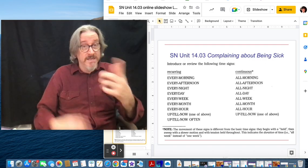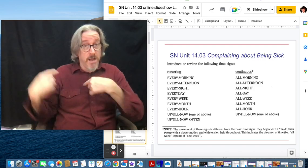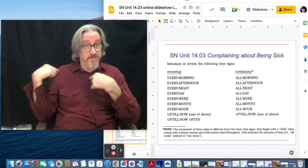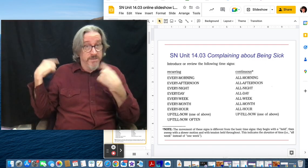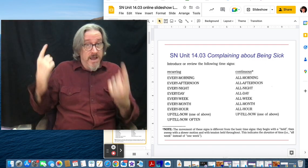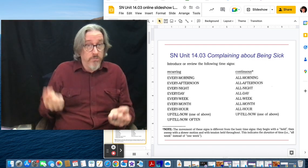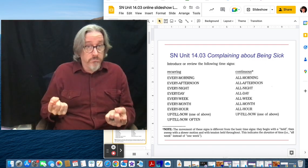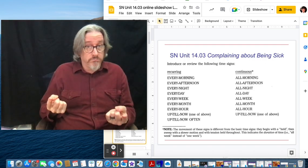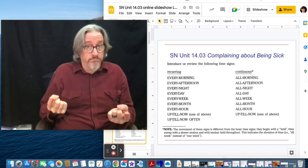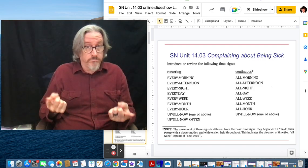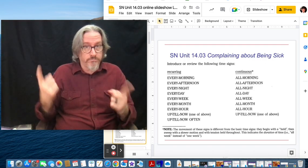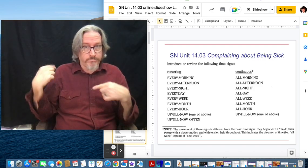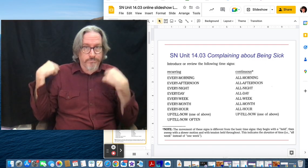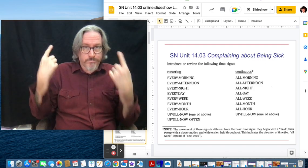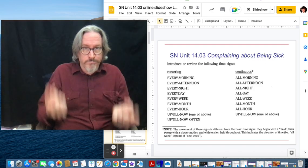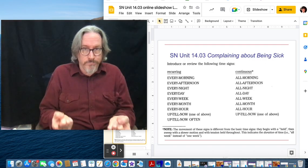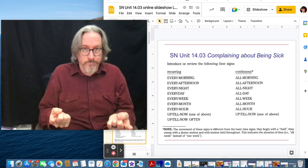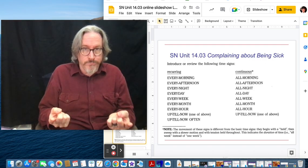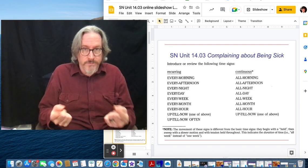We did up till now.